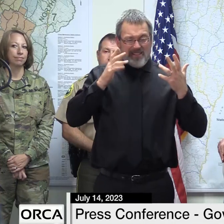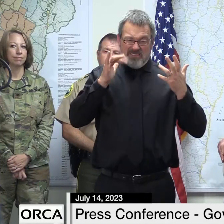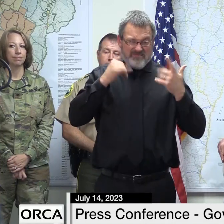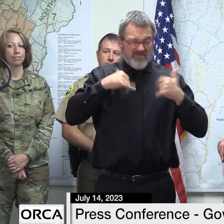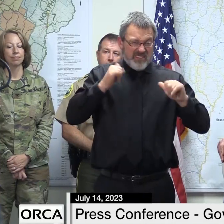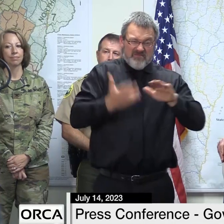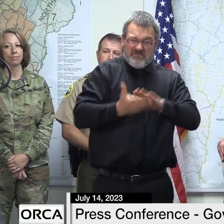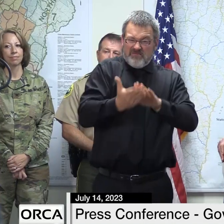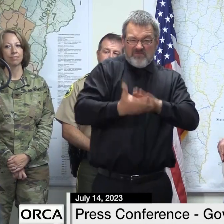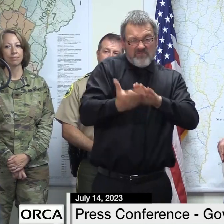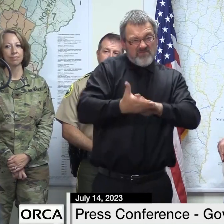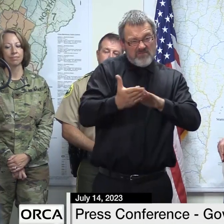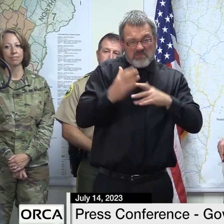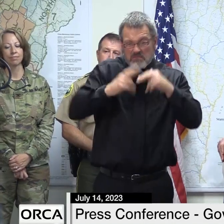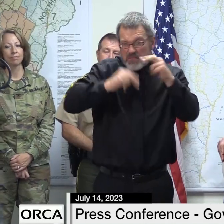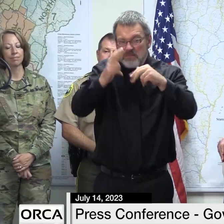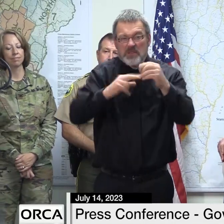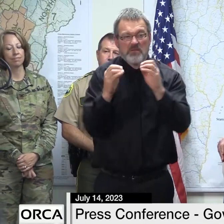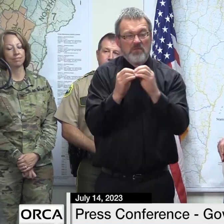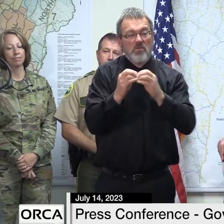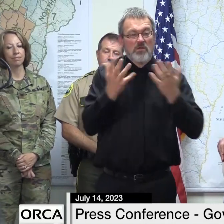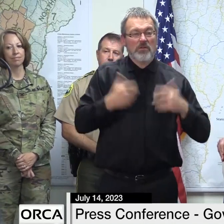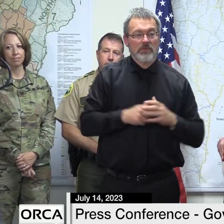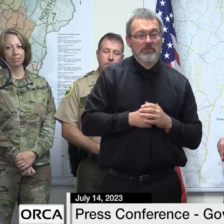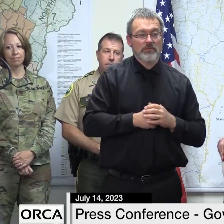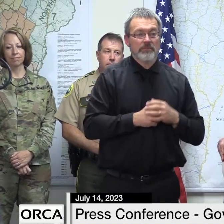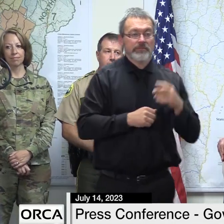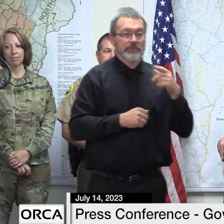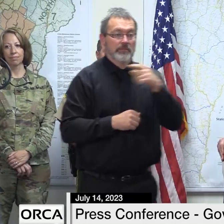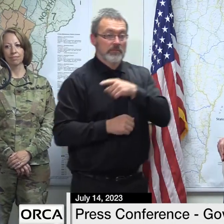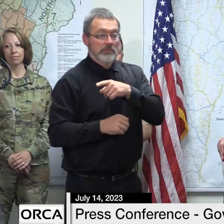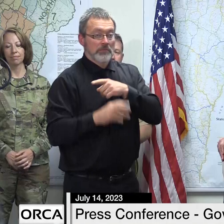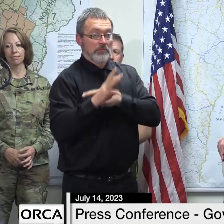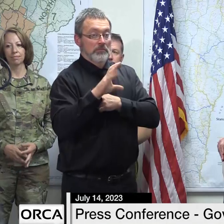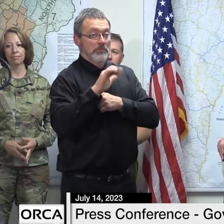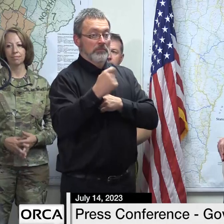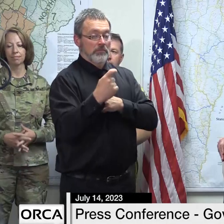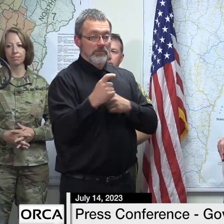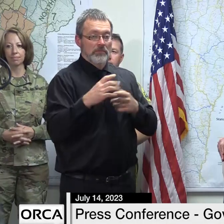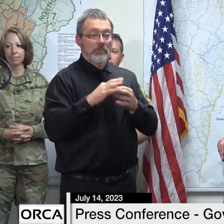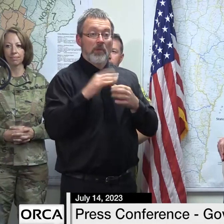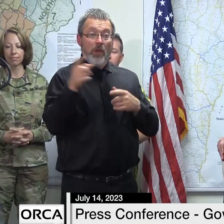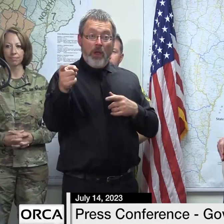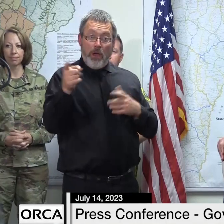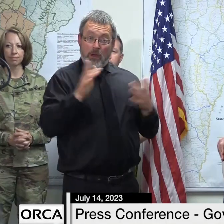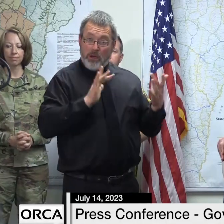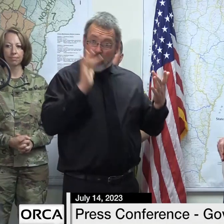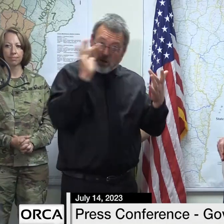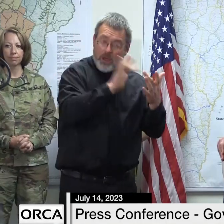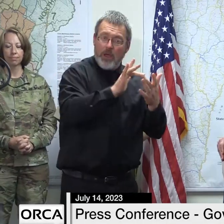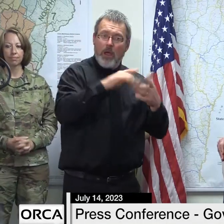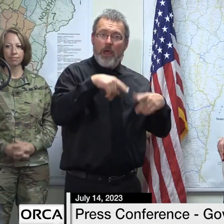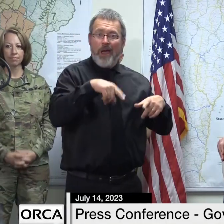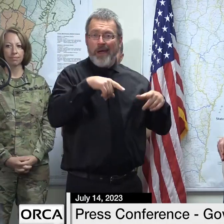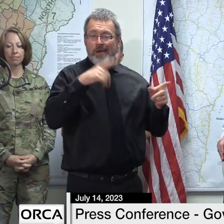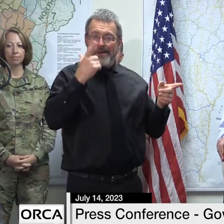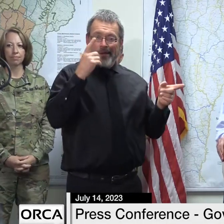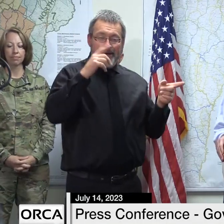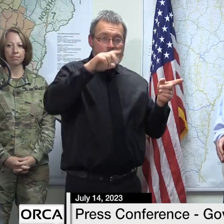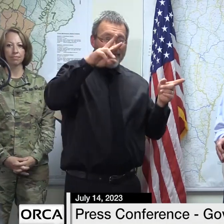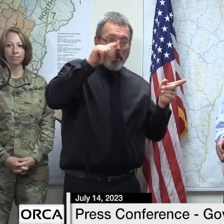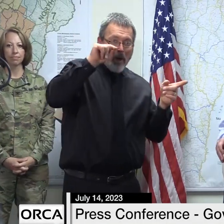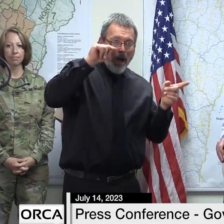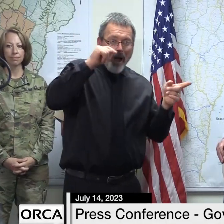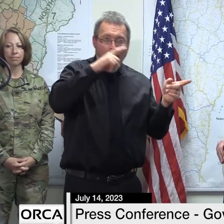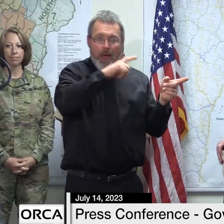been in contact with lawmakers, the pro tem, the speaker, about whether it be housing or anything else, that there's questions that this storm might have